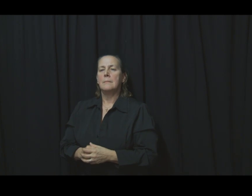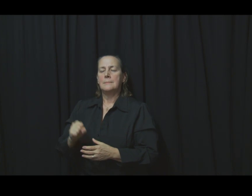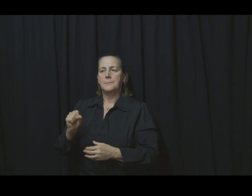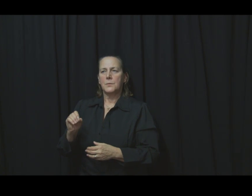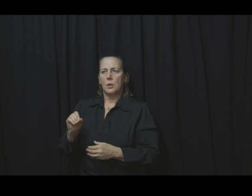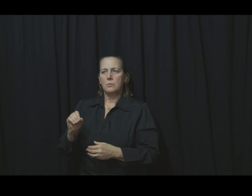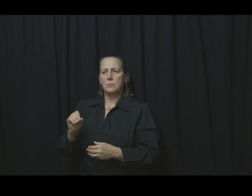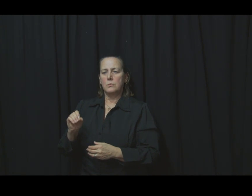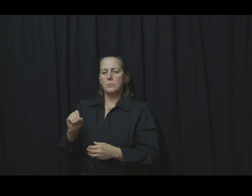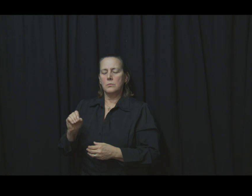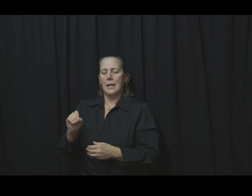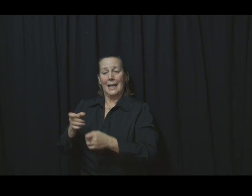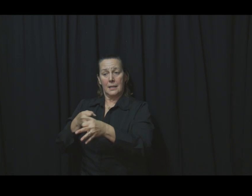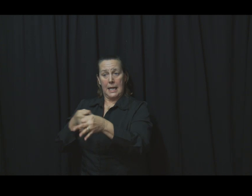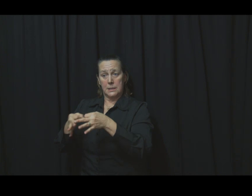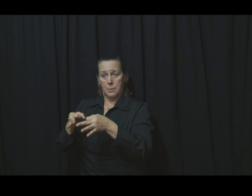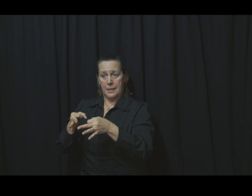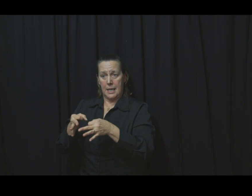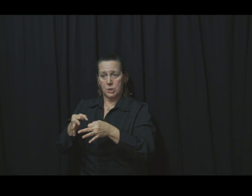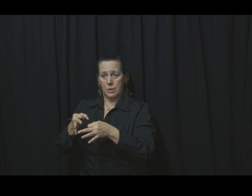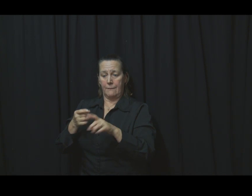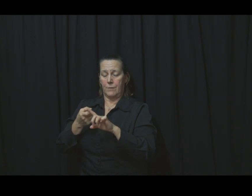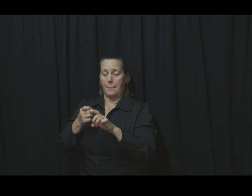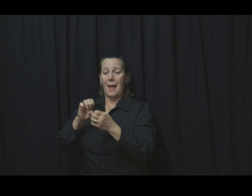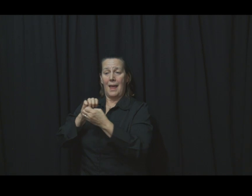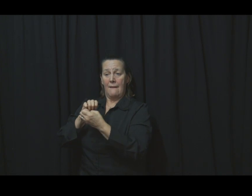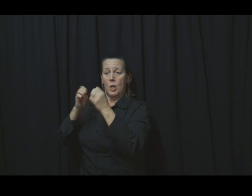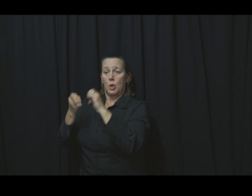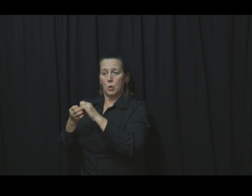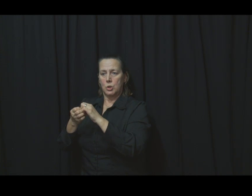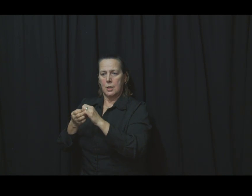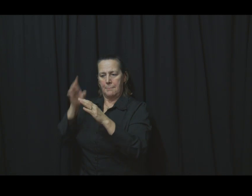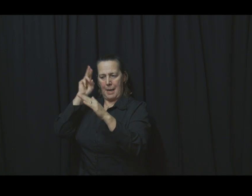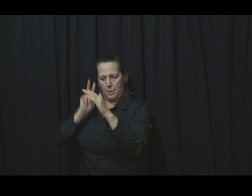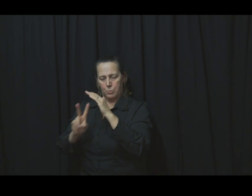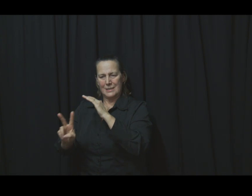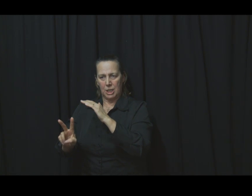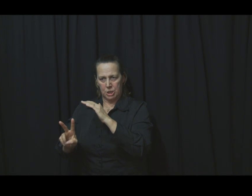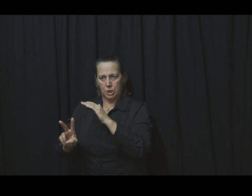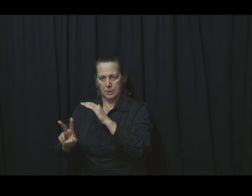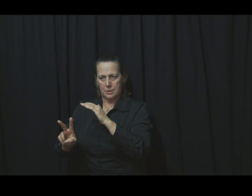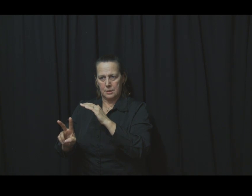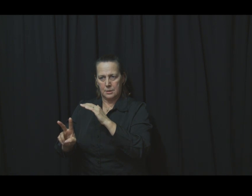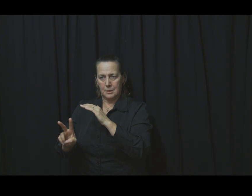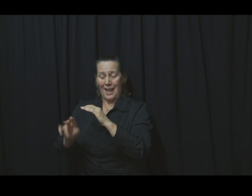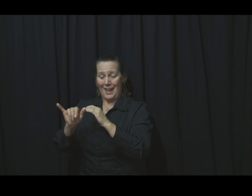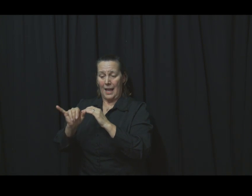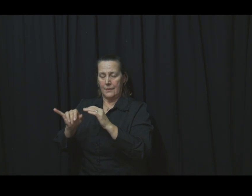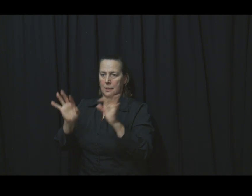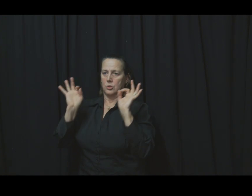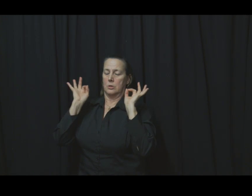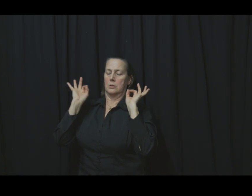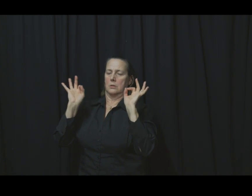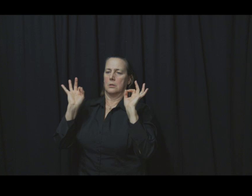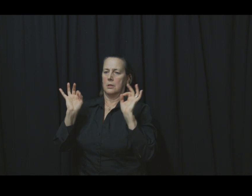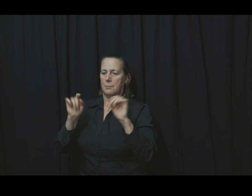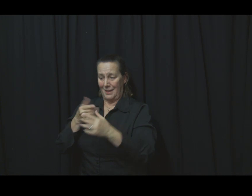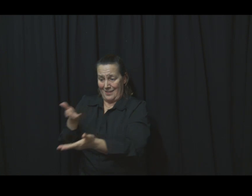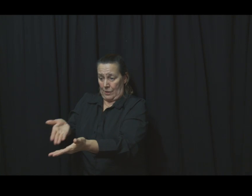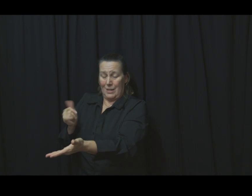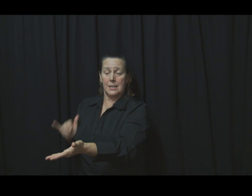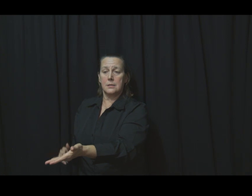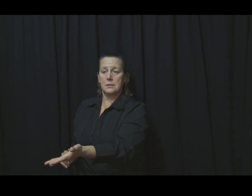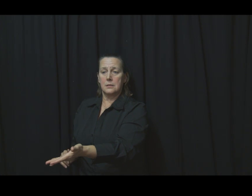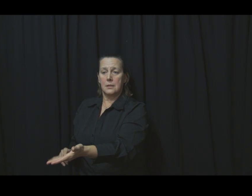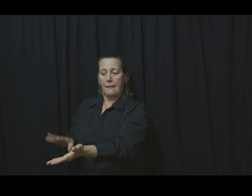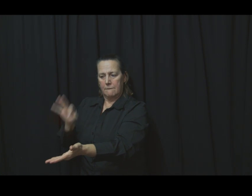the explanation provided by evolution made a prediction. And the prediction's extraordinary and subtle, but there it is.